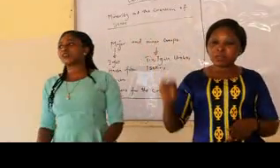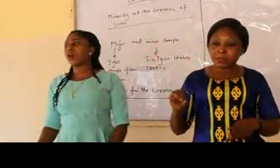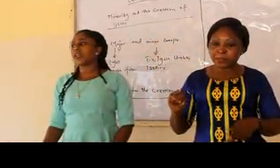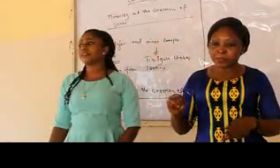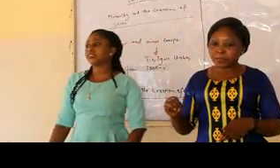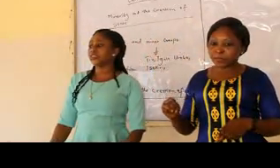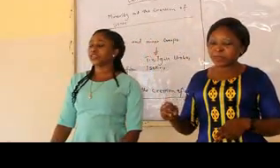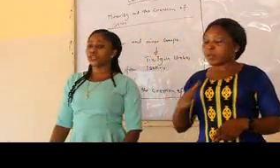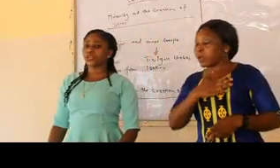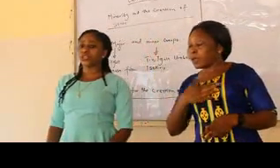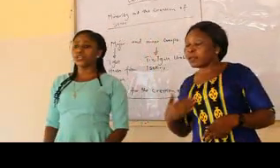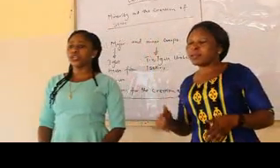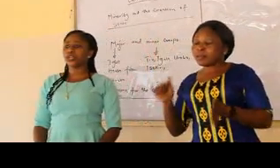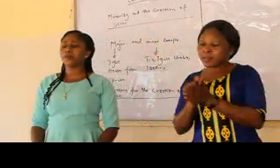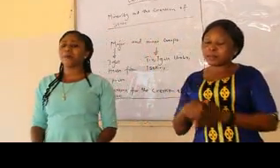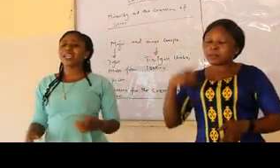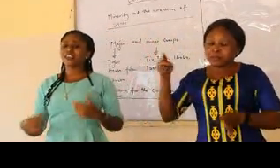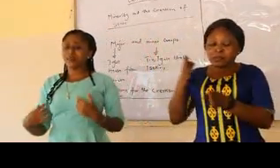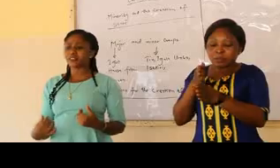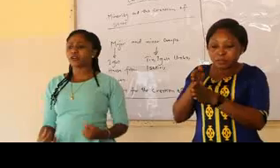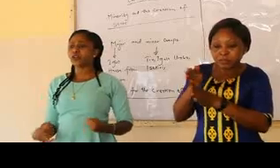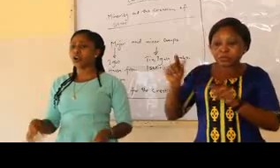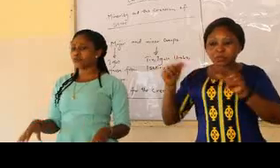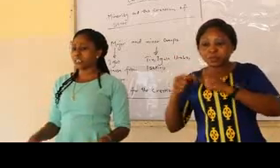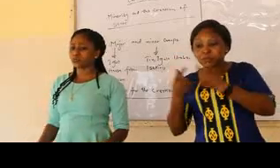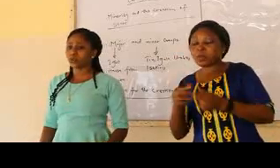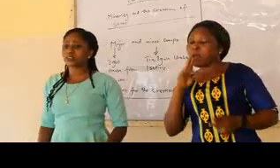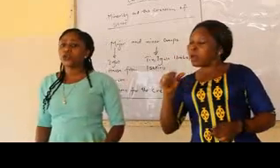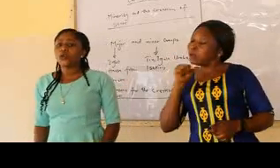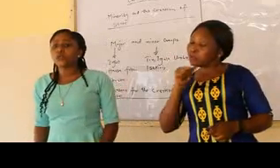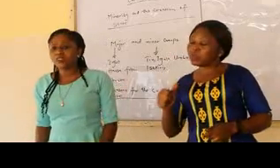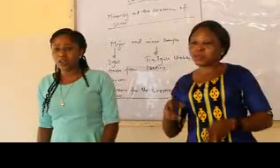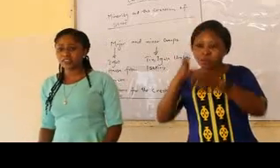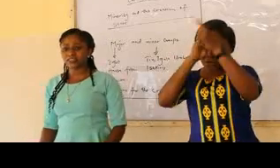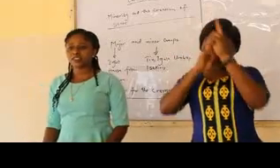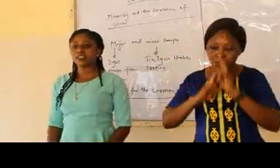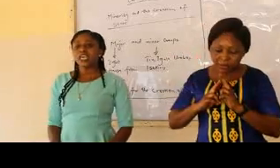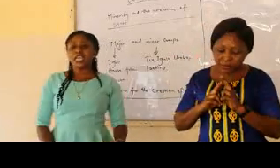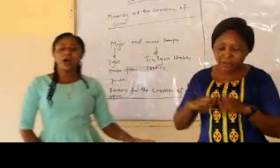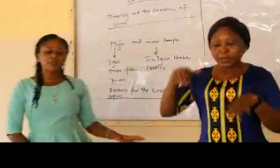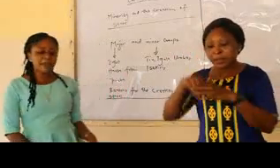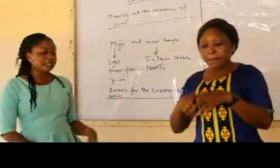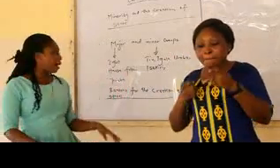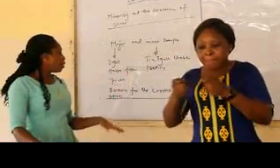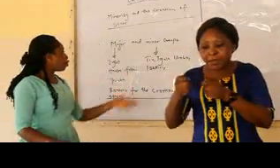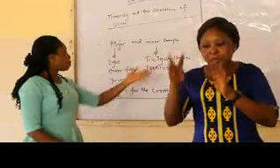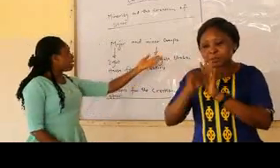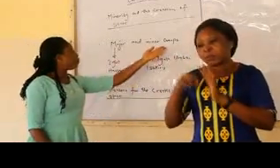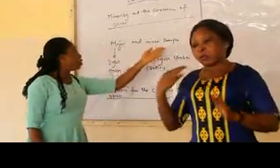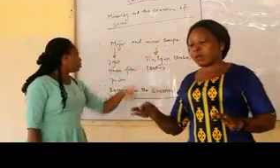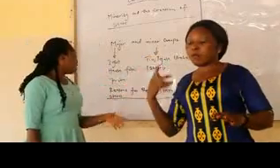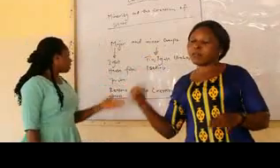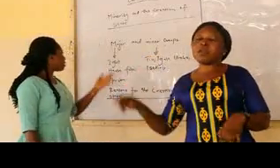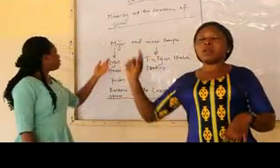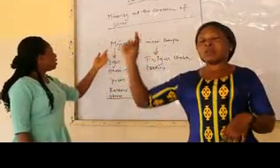or dishonesty in the management of the government what? Resources. Now the minor group